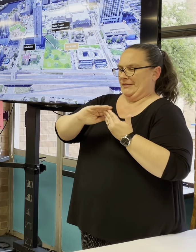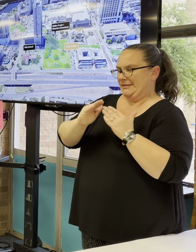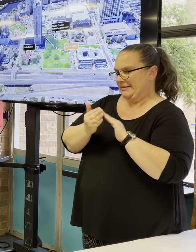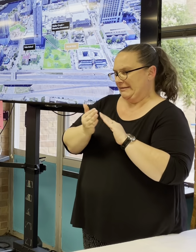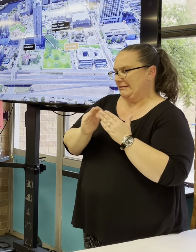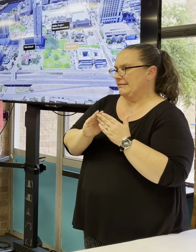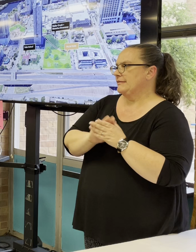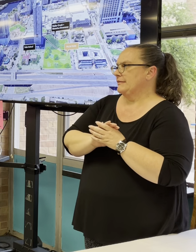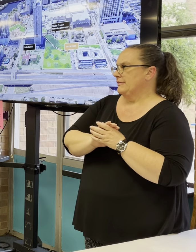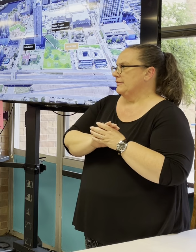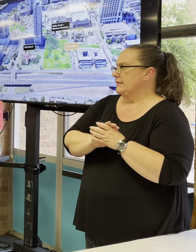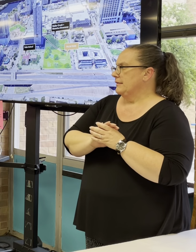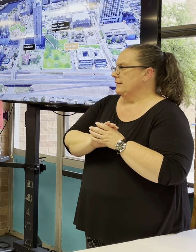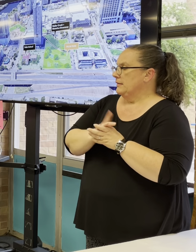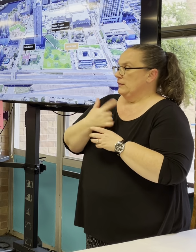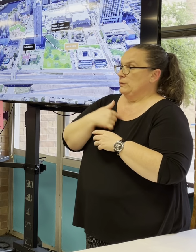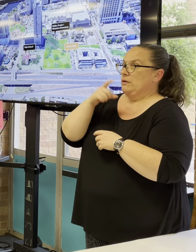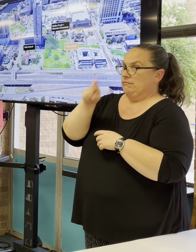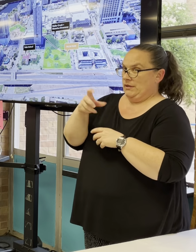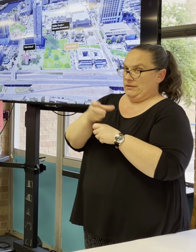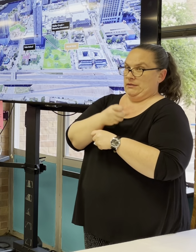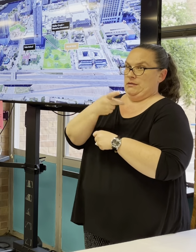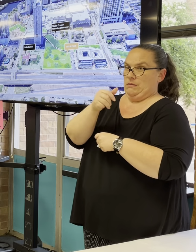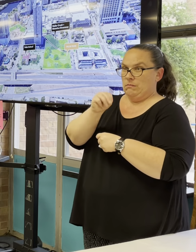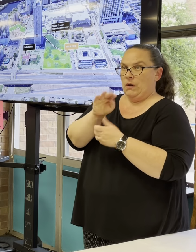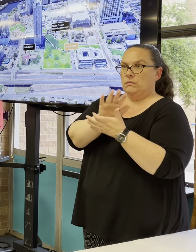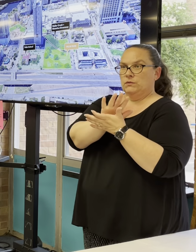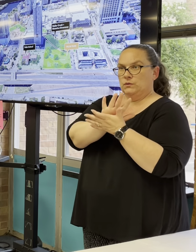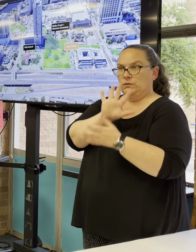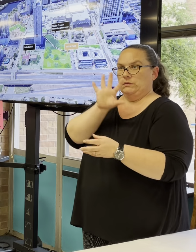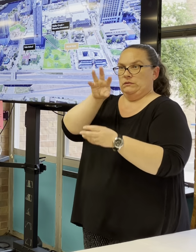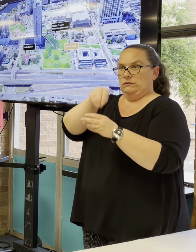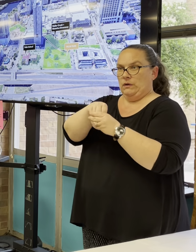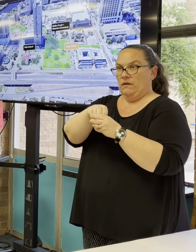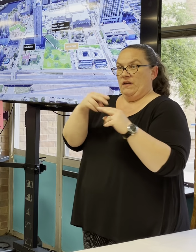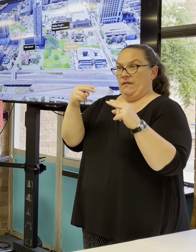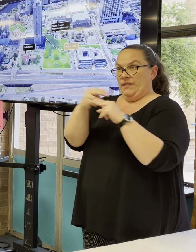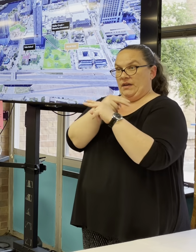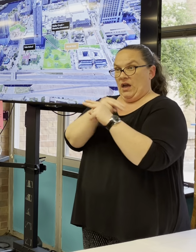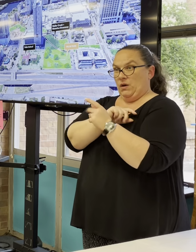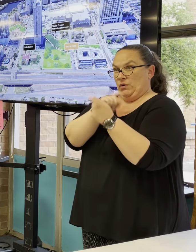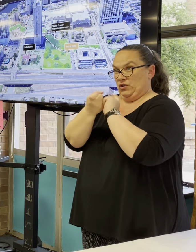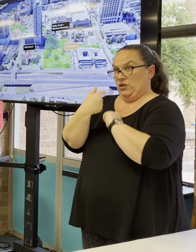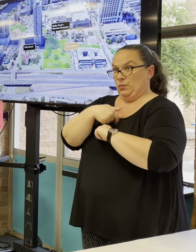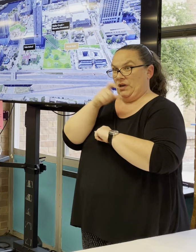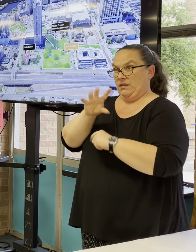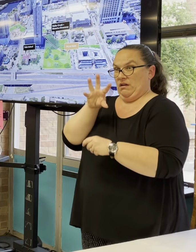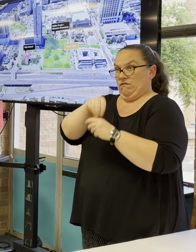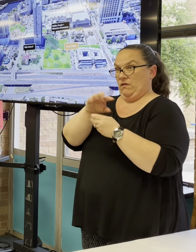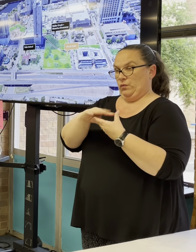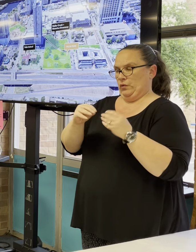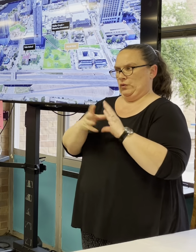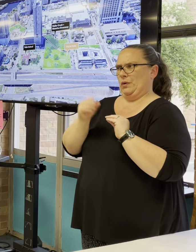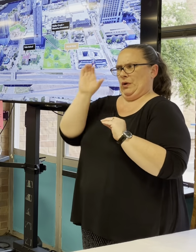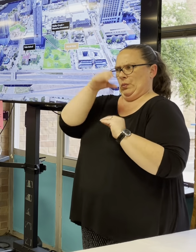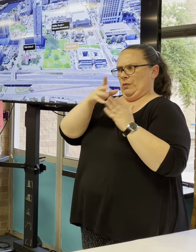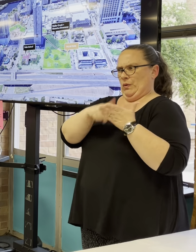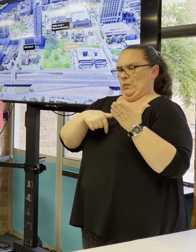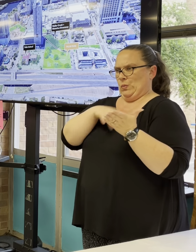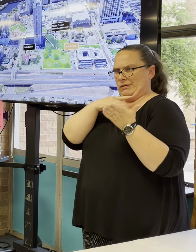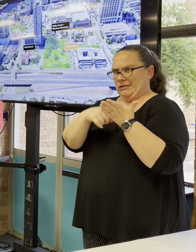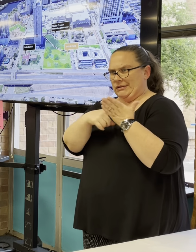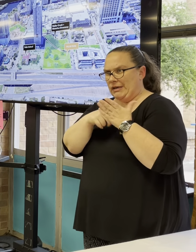again, we need to get Palm School to be part of it. If the highway changes, we need that to be part of the story. So in a weird way, what we're talking